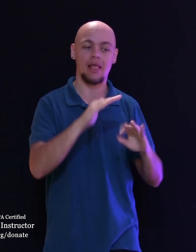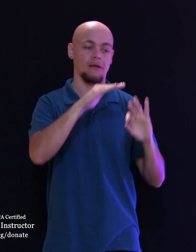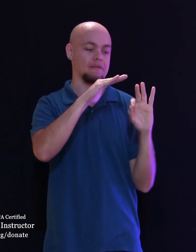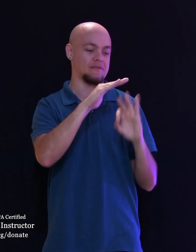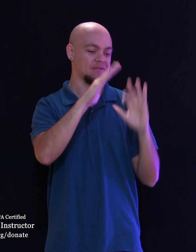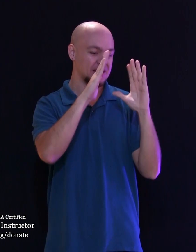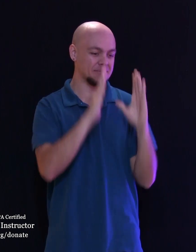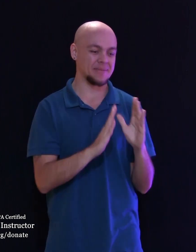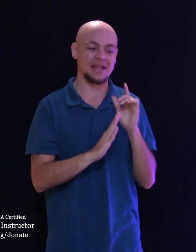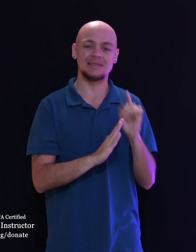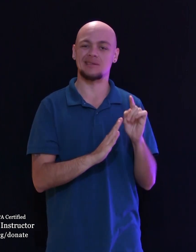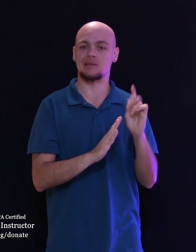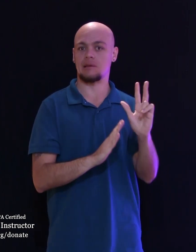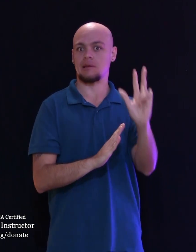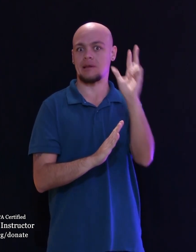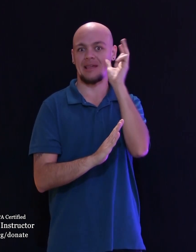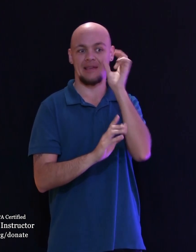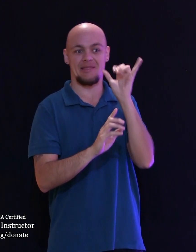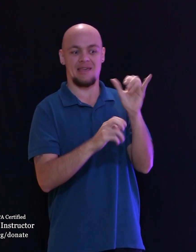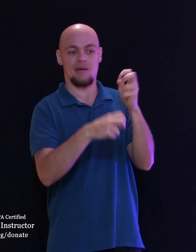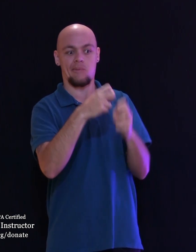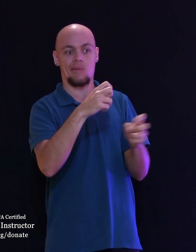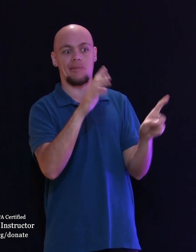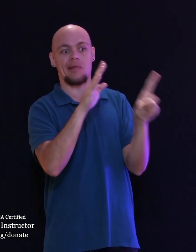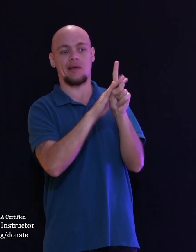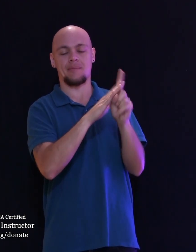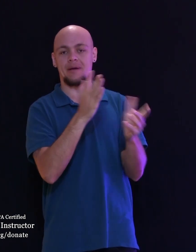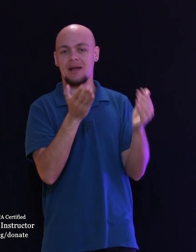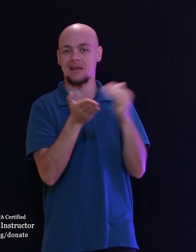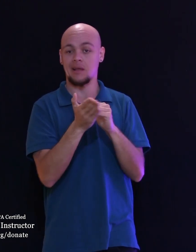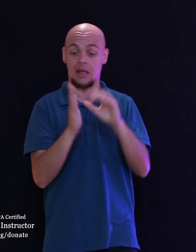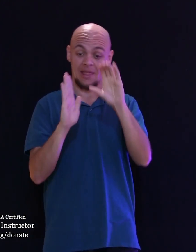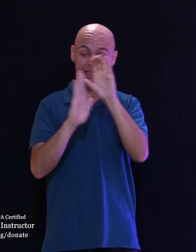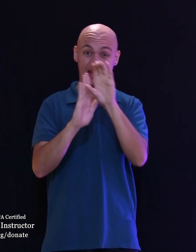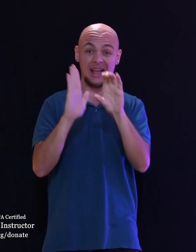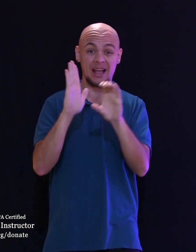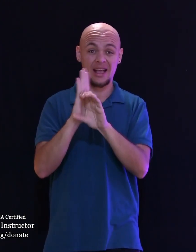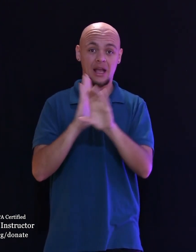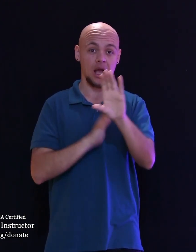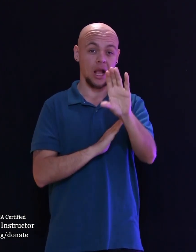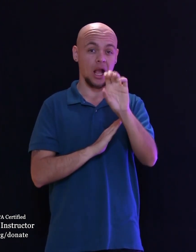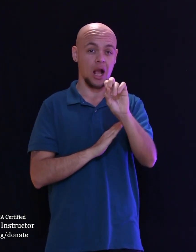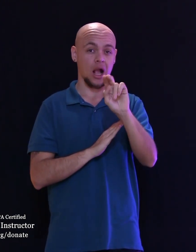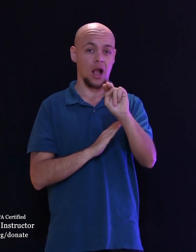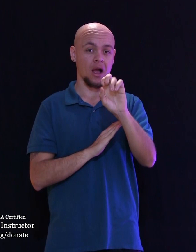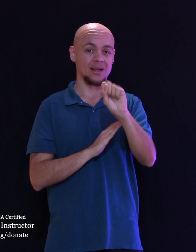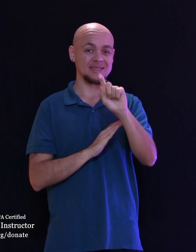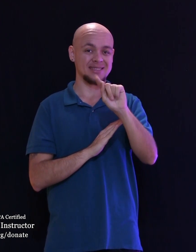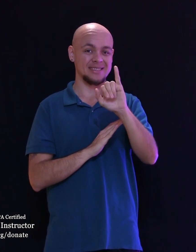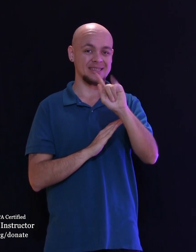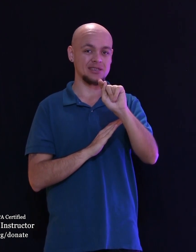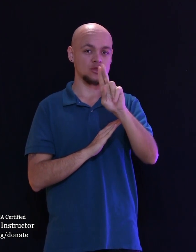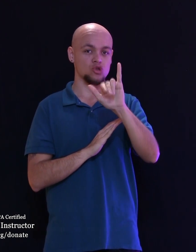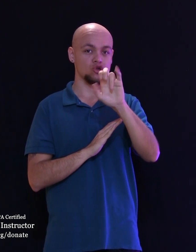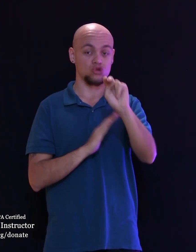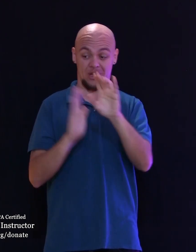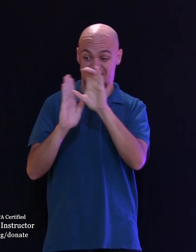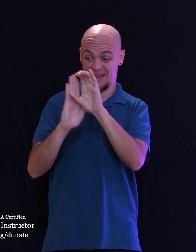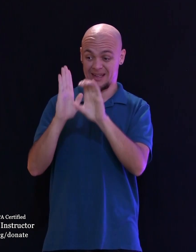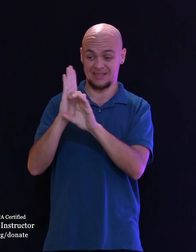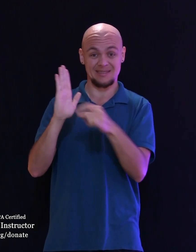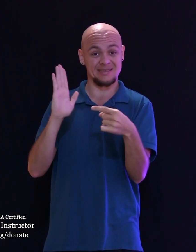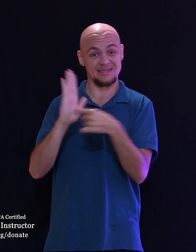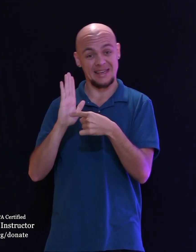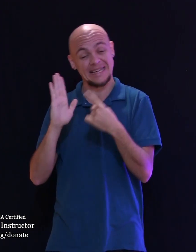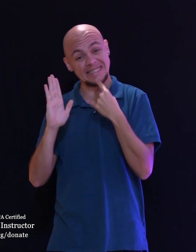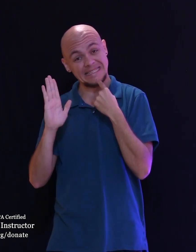lot about. So we're going to talk about that. Does the Constitution really say what we think it is? And I would